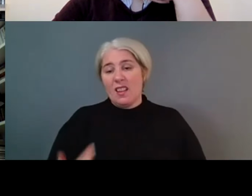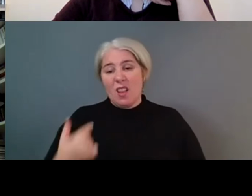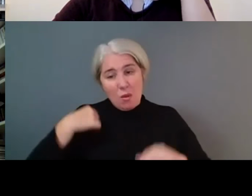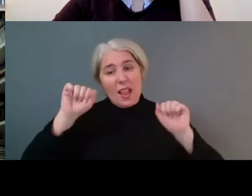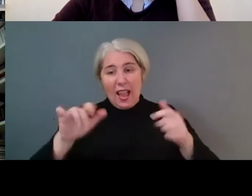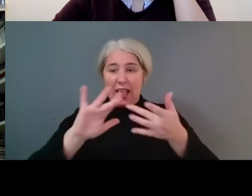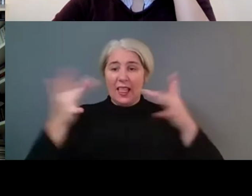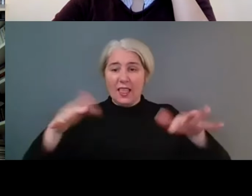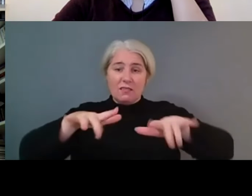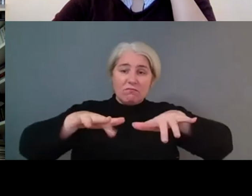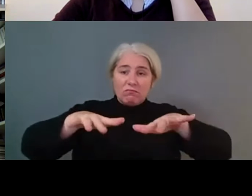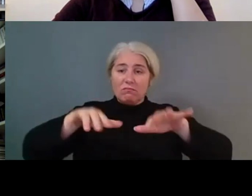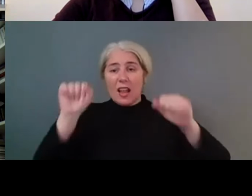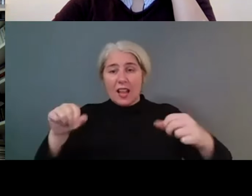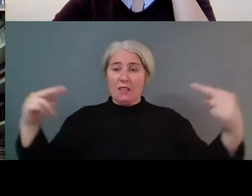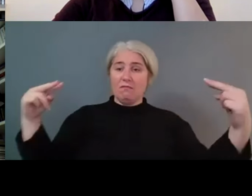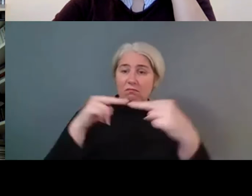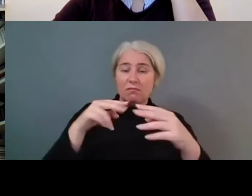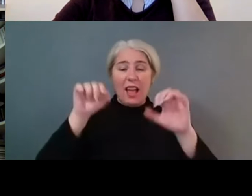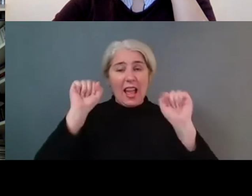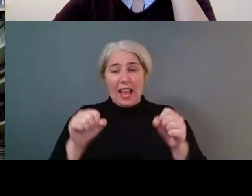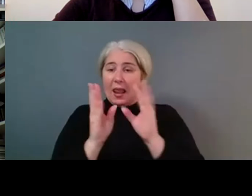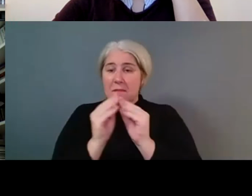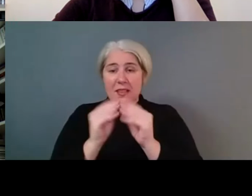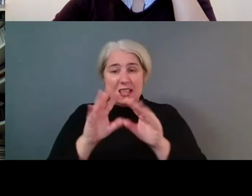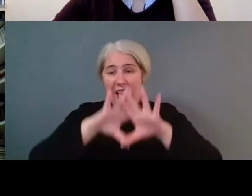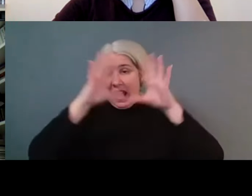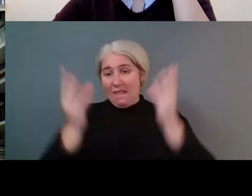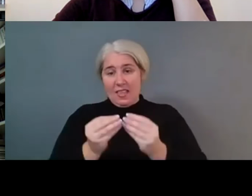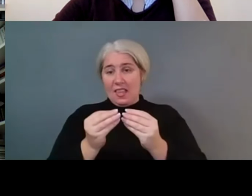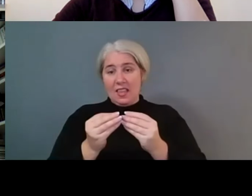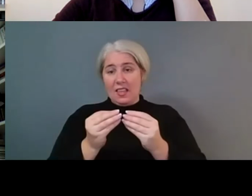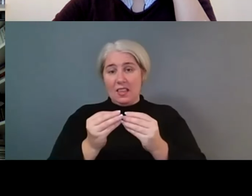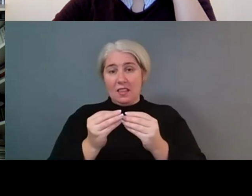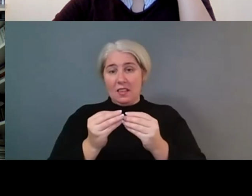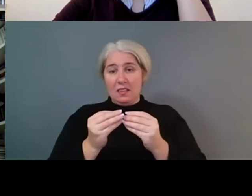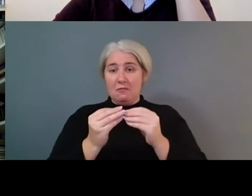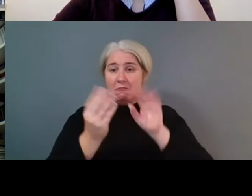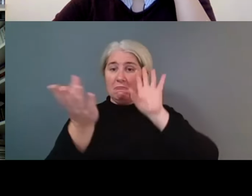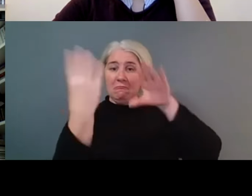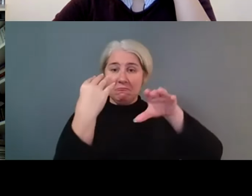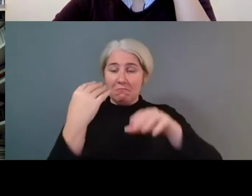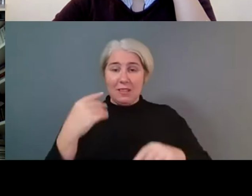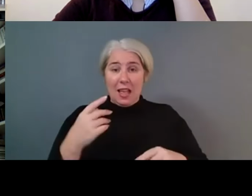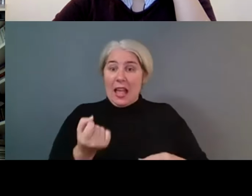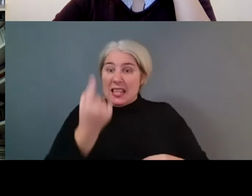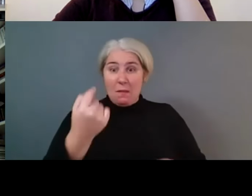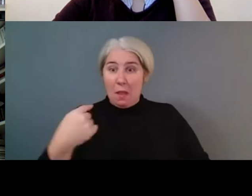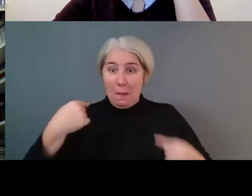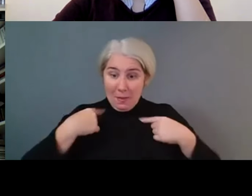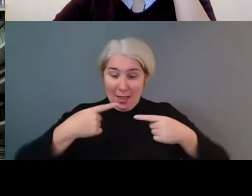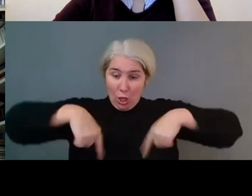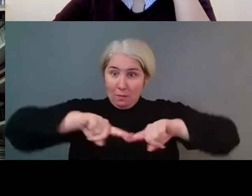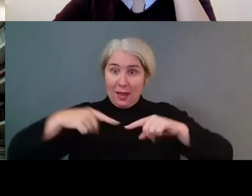meet, and we can organize all meetings and not necessarily to go. Even we don't go now to Geneva, the members of the committee.